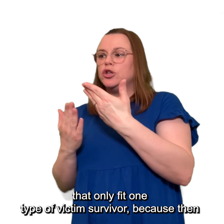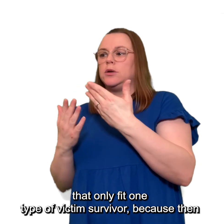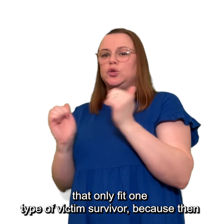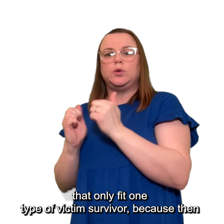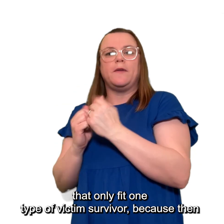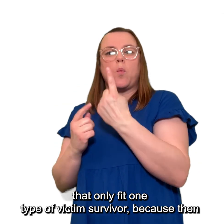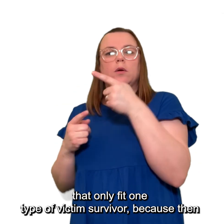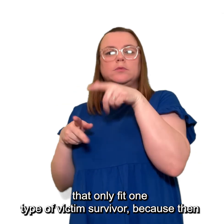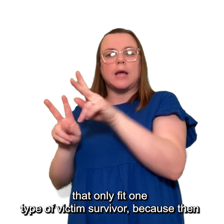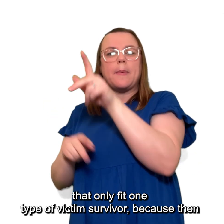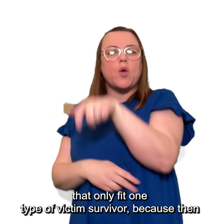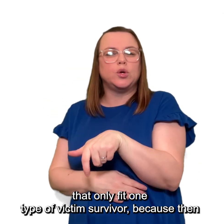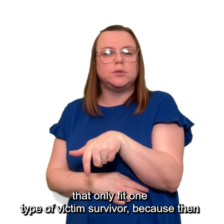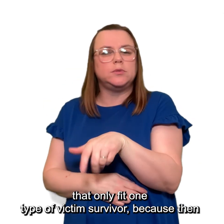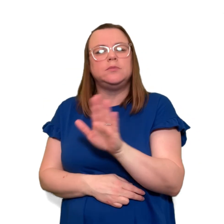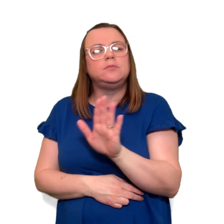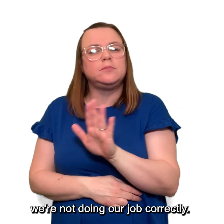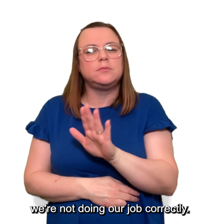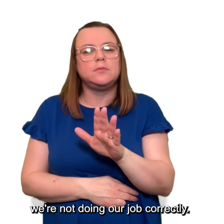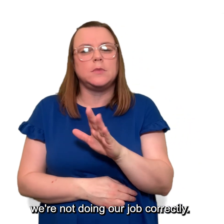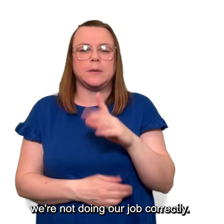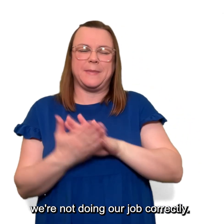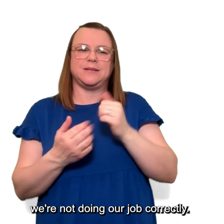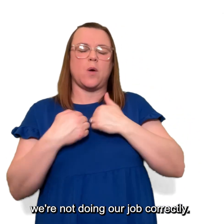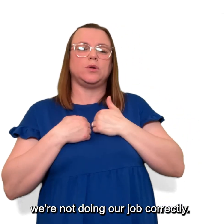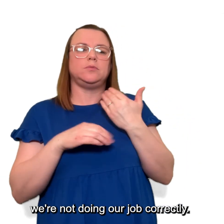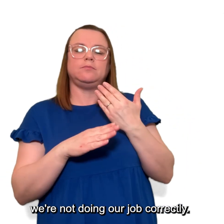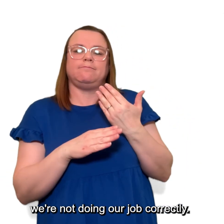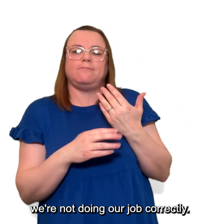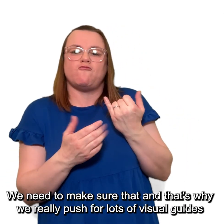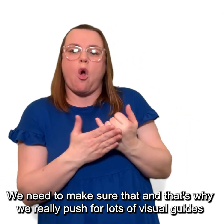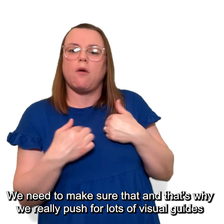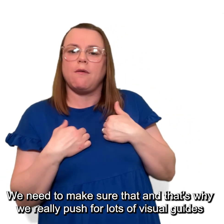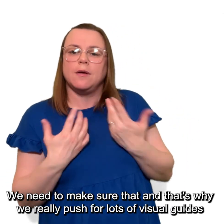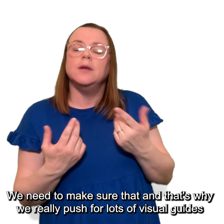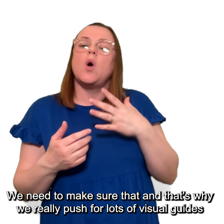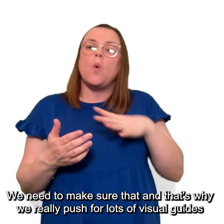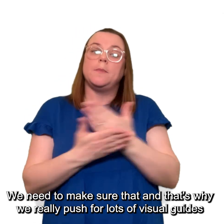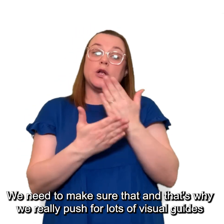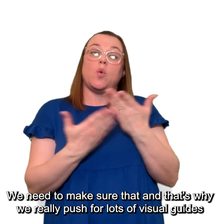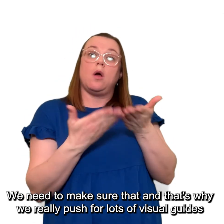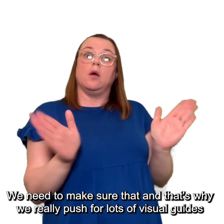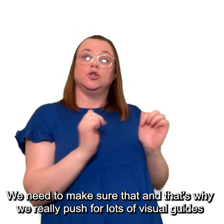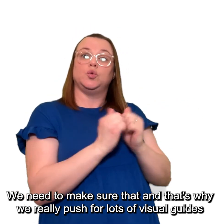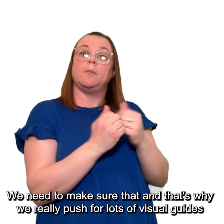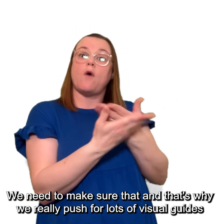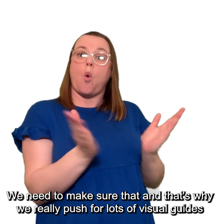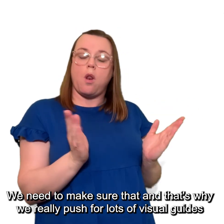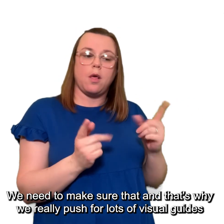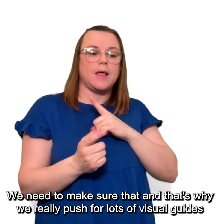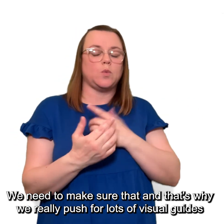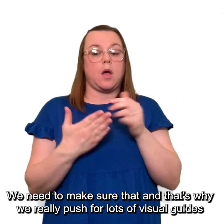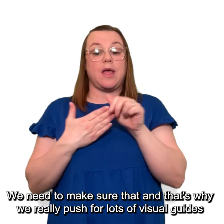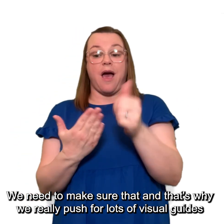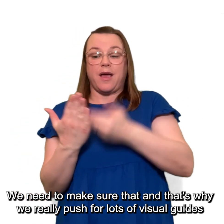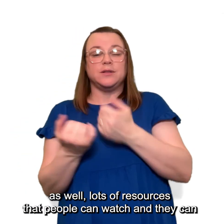fit one type of victim survivor, because then we're not doing our job correctly. We need to make sure that, and that's why we really push for lots